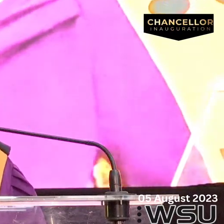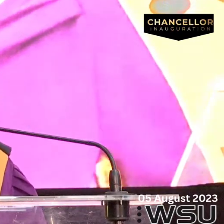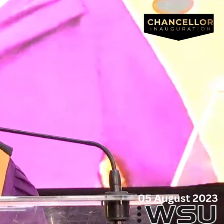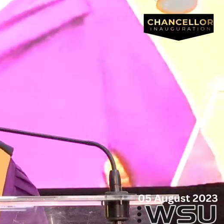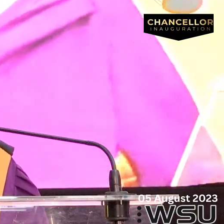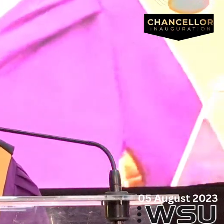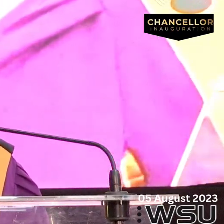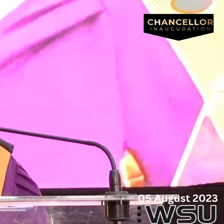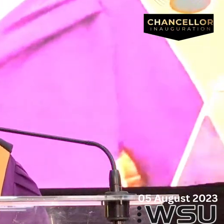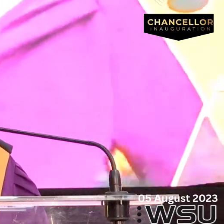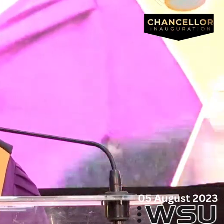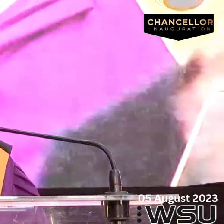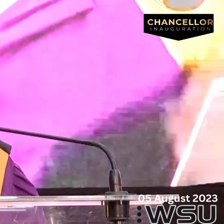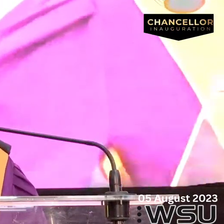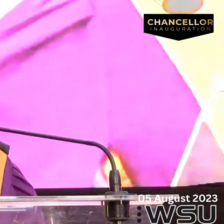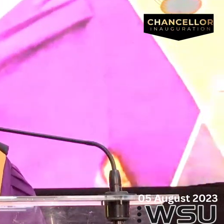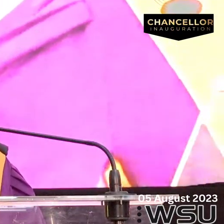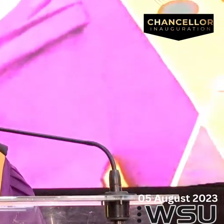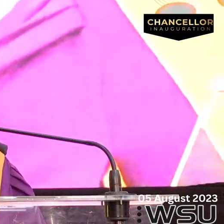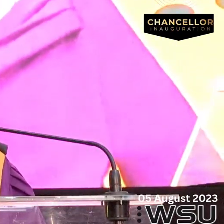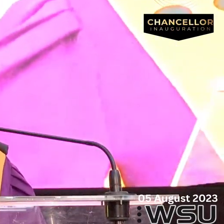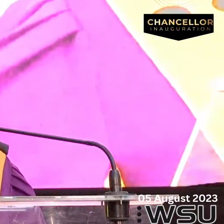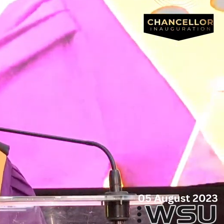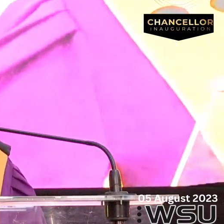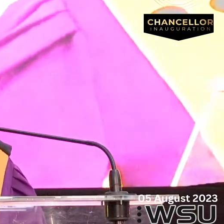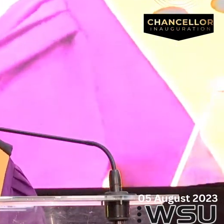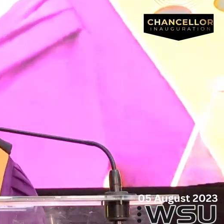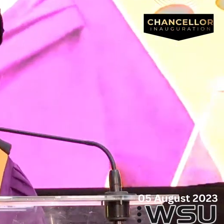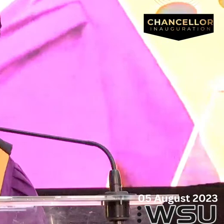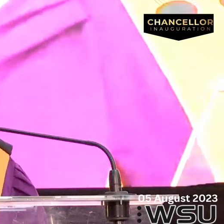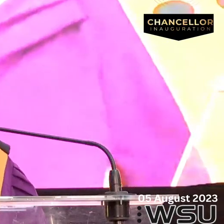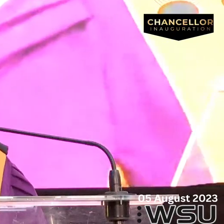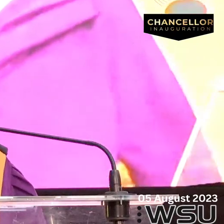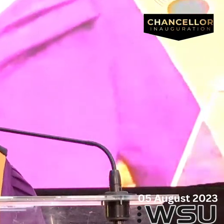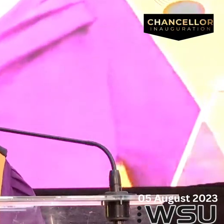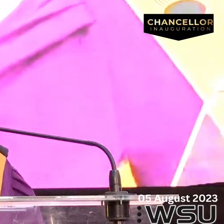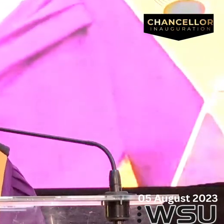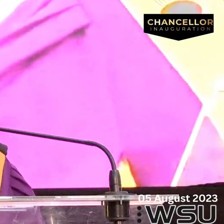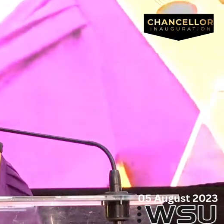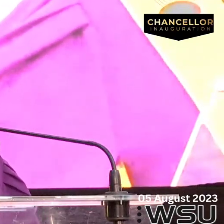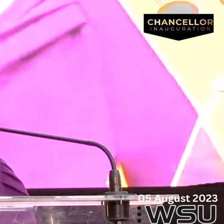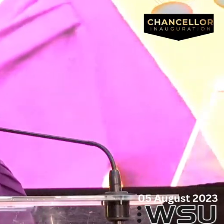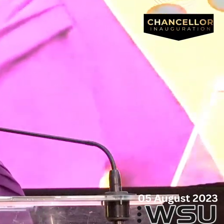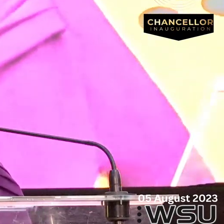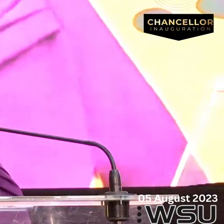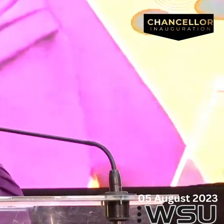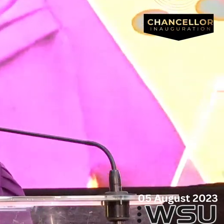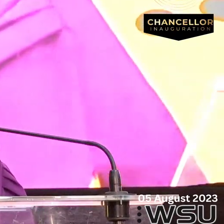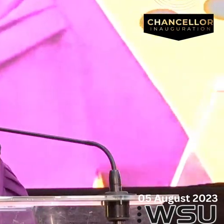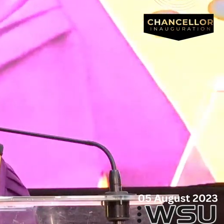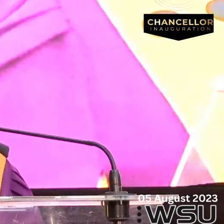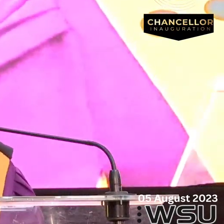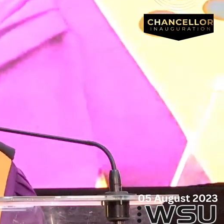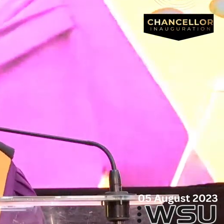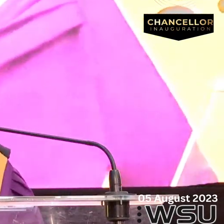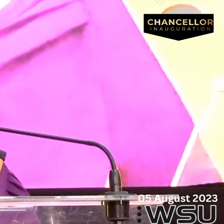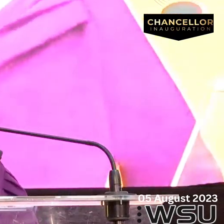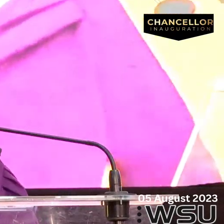sabbatical. I took up the opportunity, ningahleki, because I wanted to have a second baby.